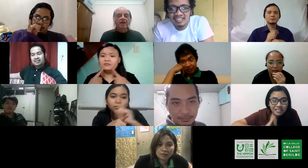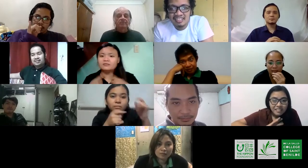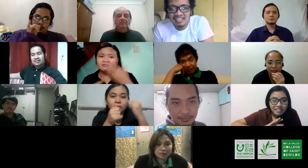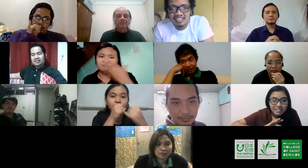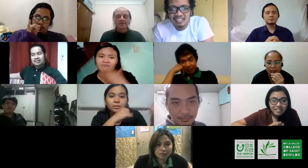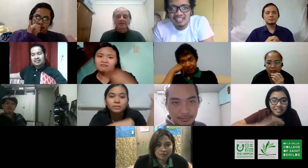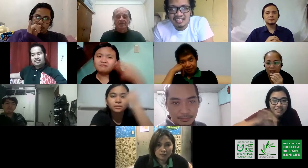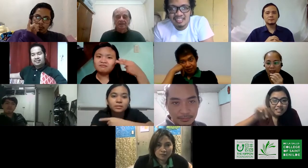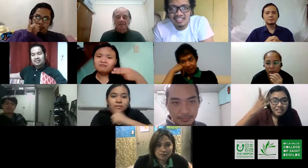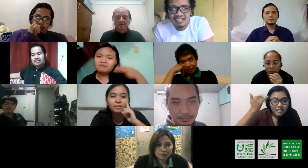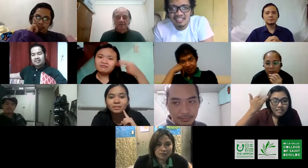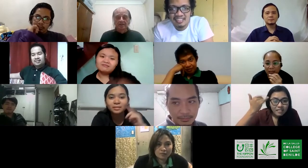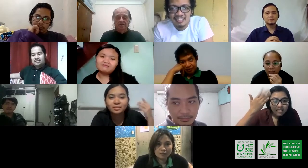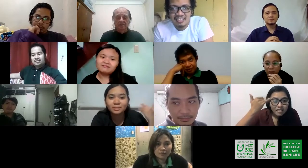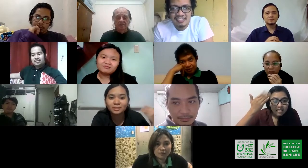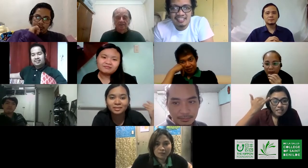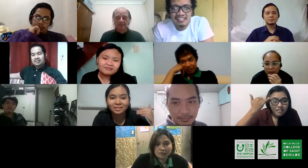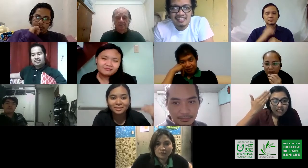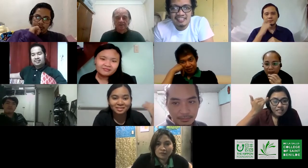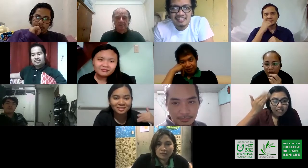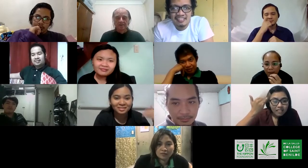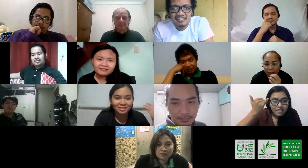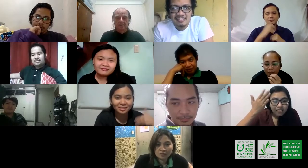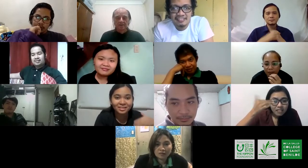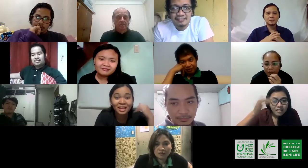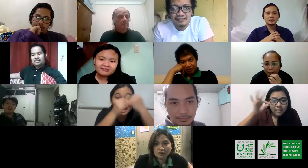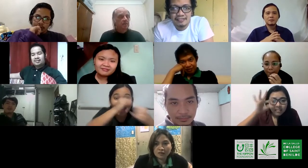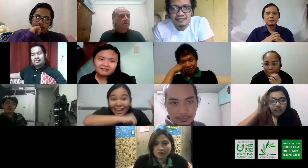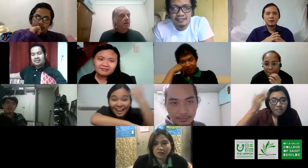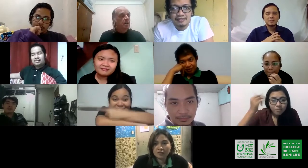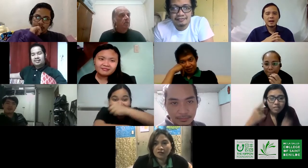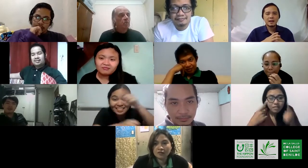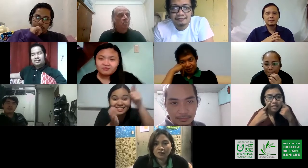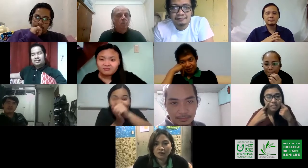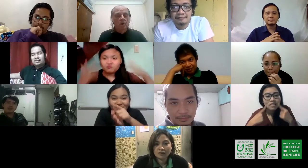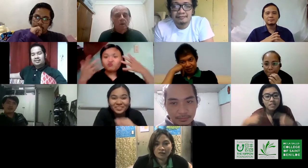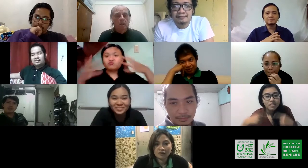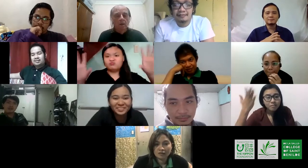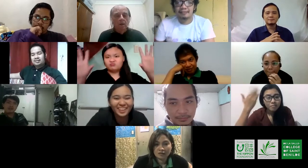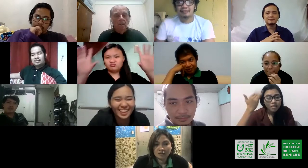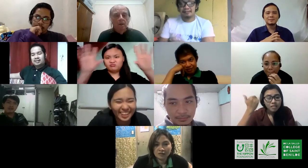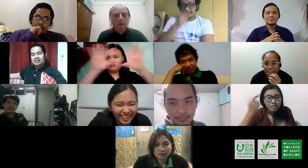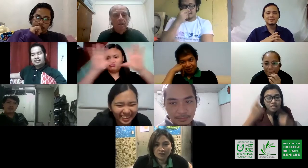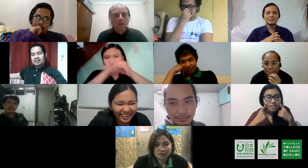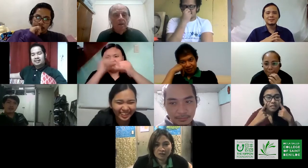Jasmine 45. is asking, that will be next week, right? Very sad.